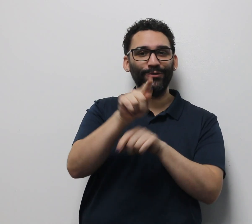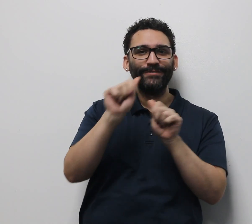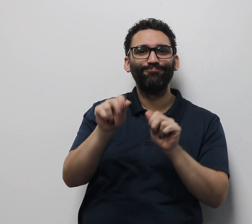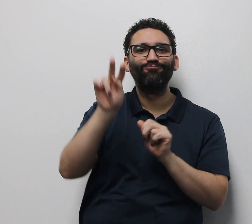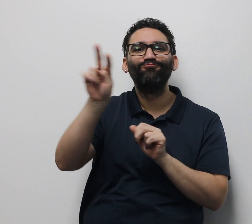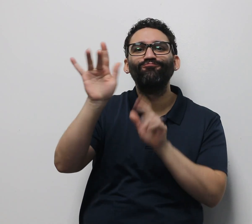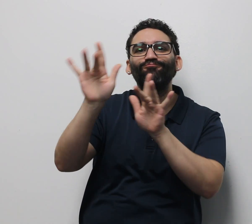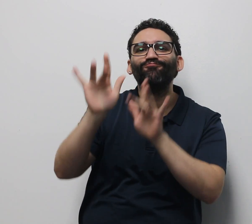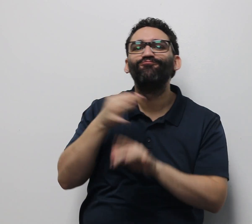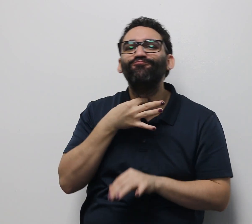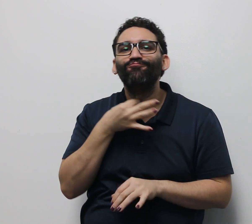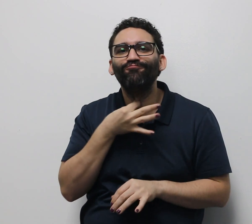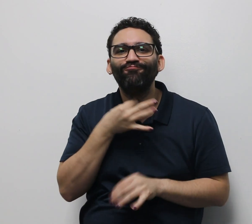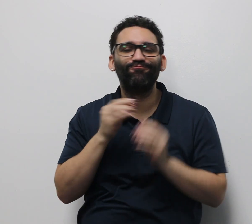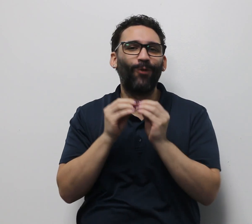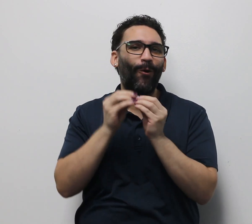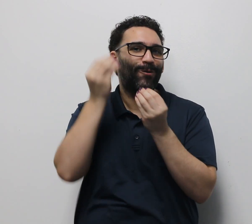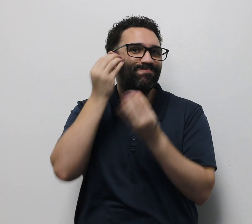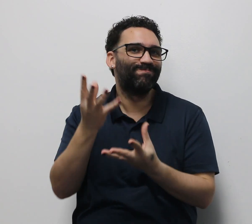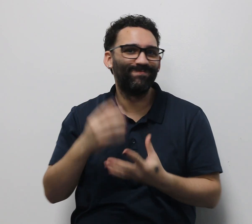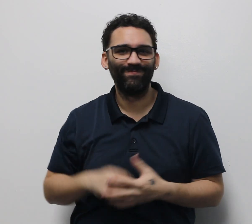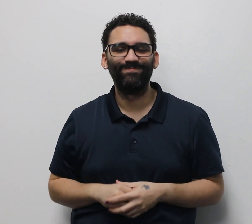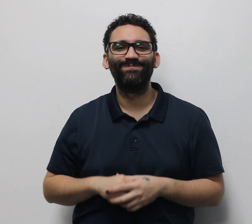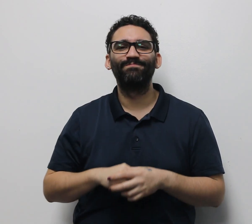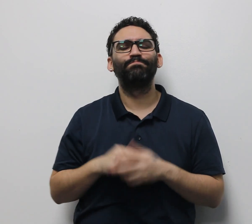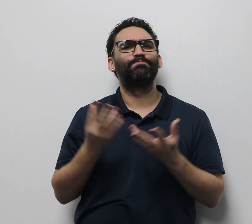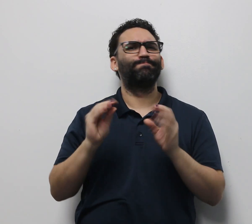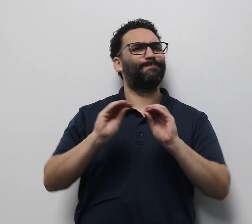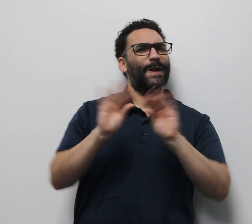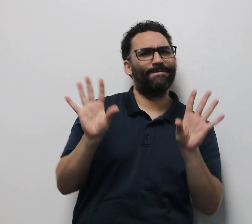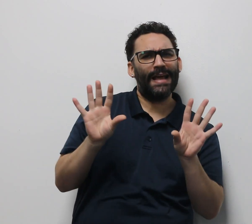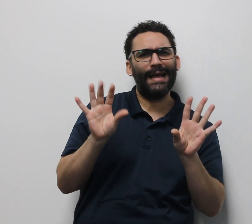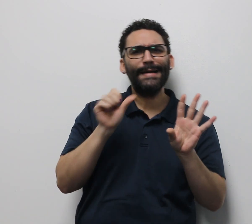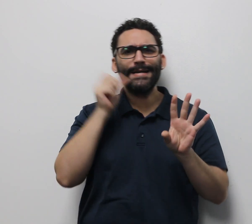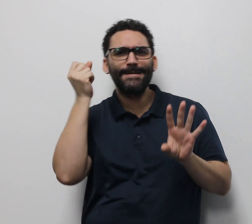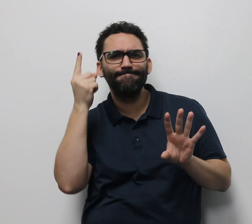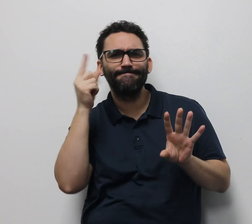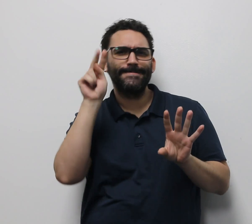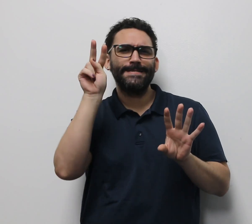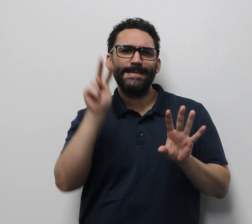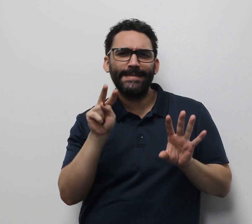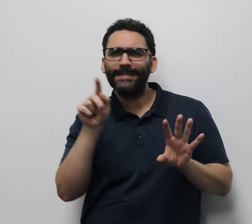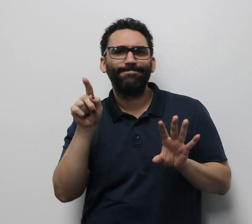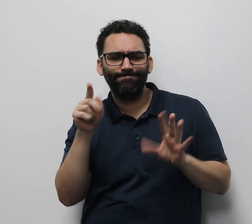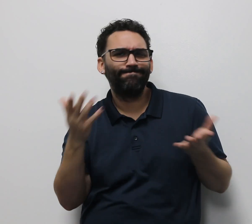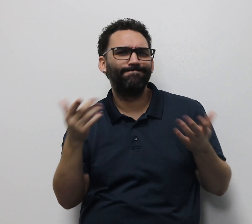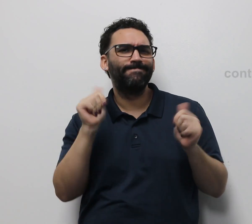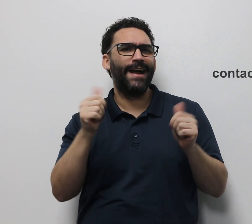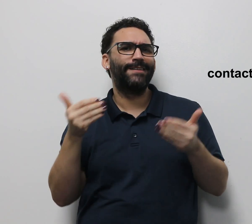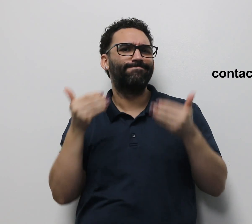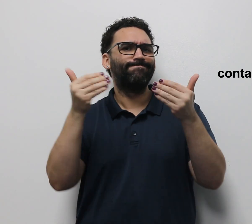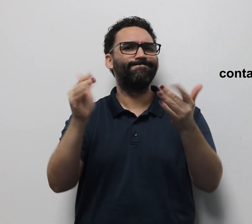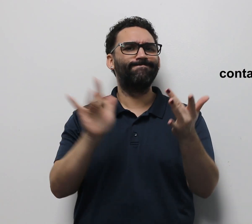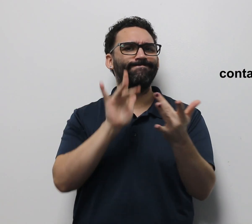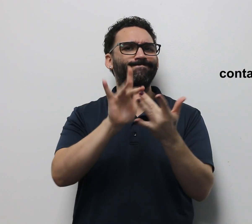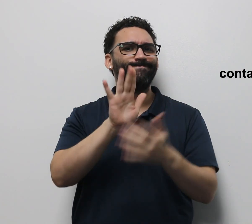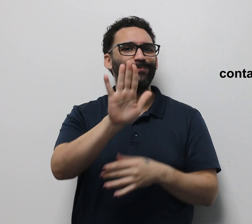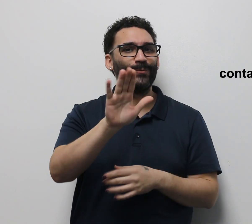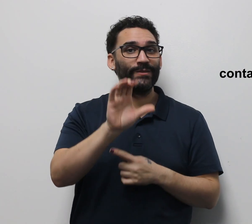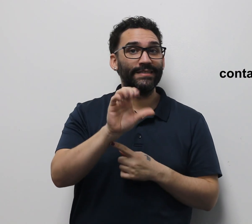video as well. If there is still some clarification that is needed or any questions, please go ahead and contact the